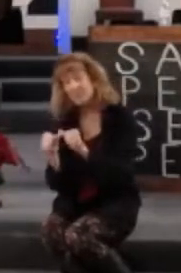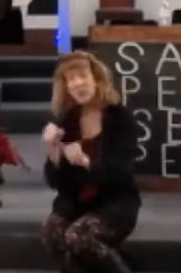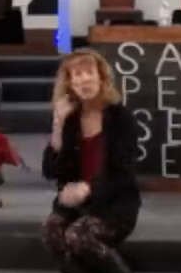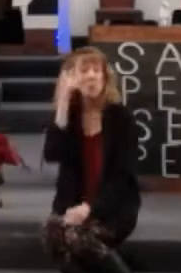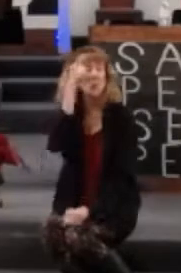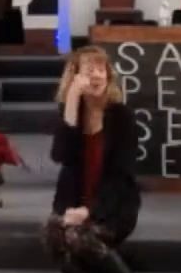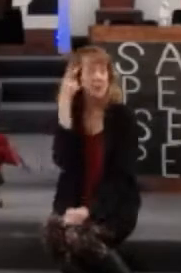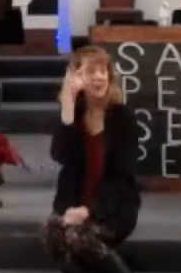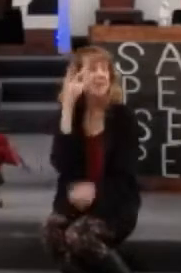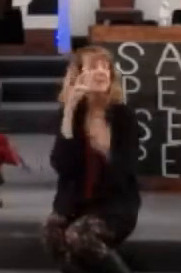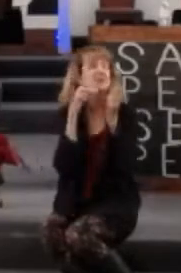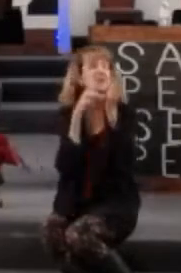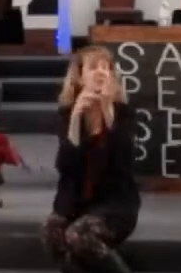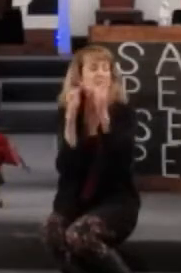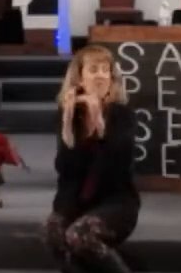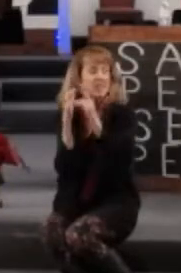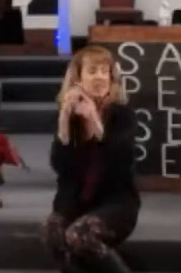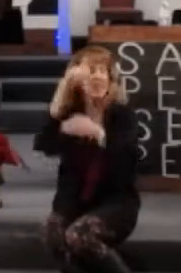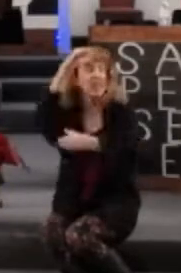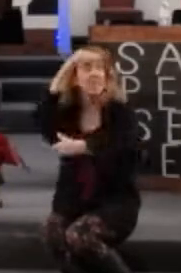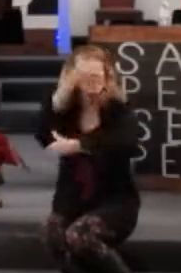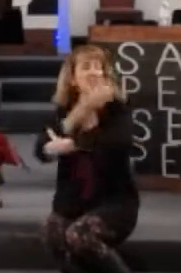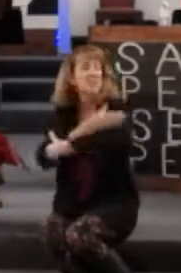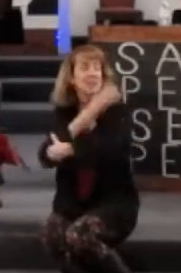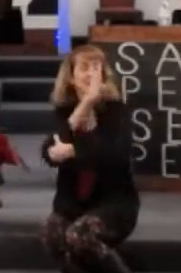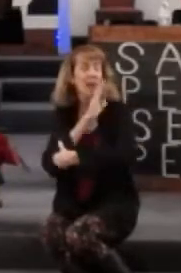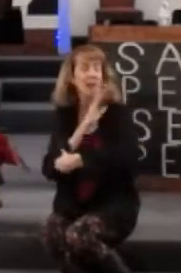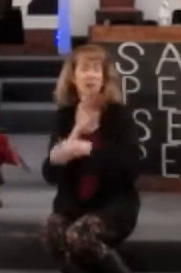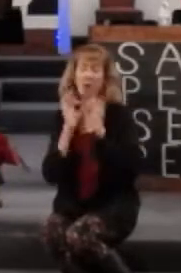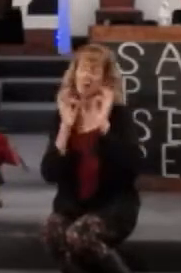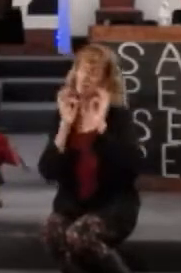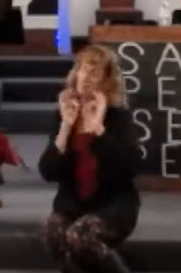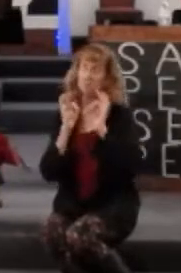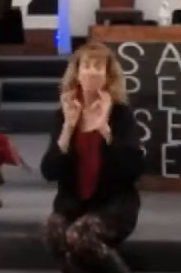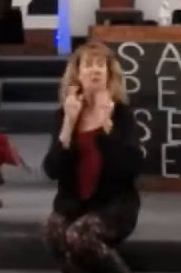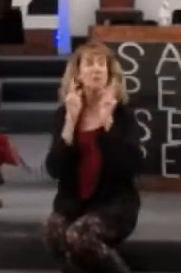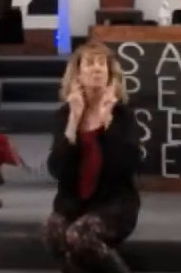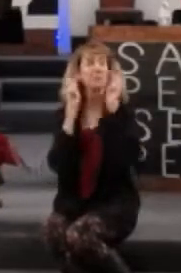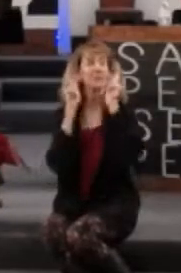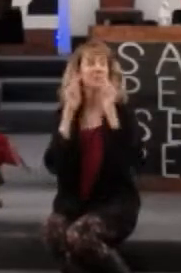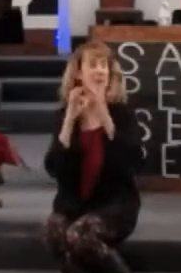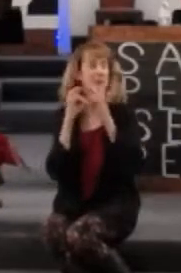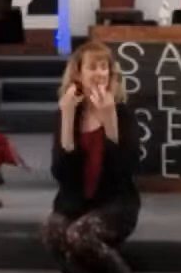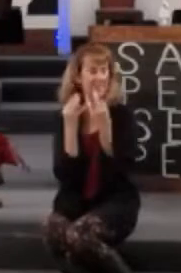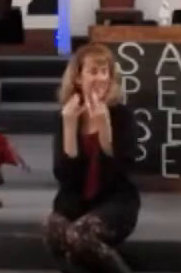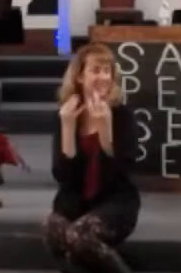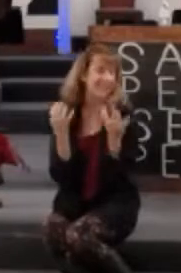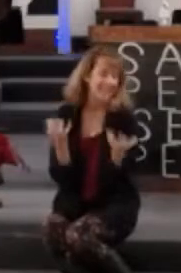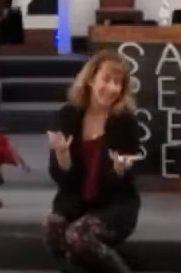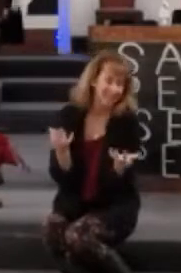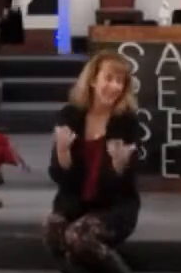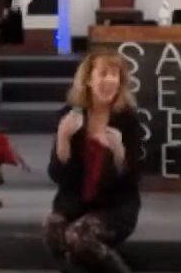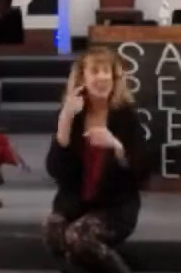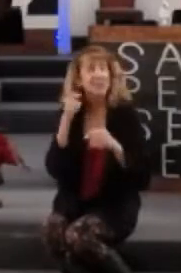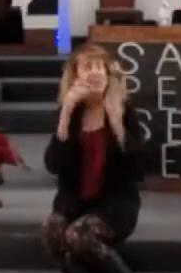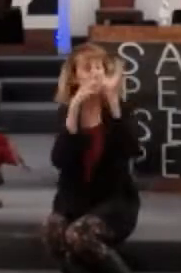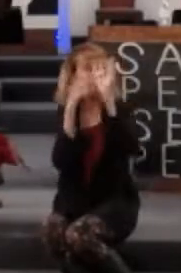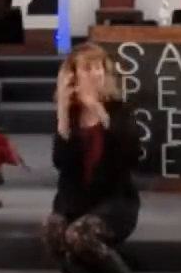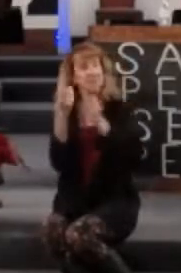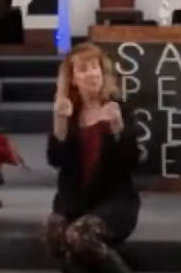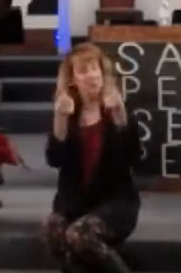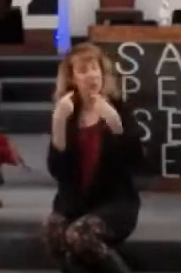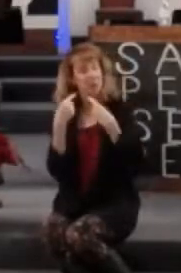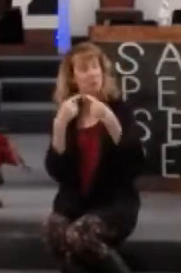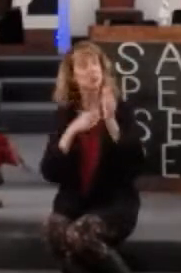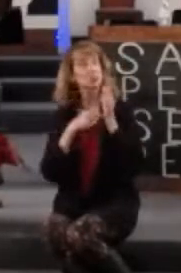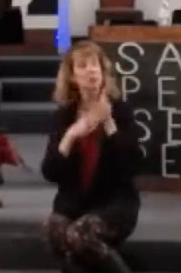Jesus, the Son of God, would have the ideal family. I mean, after all, he came to set the example, to